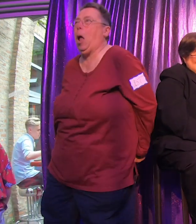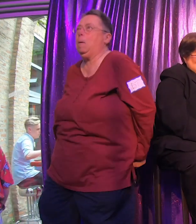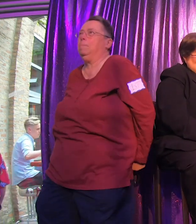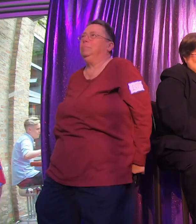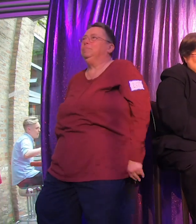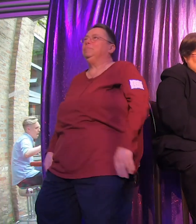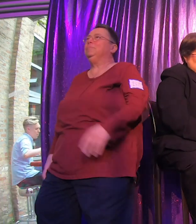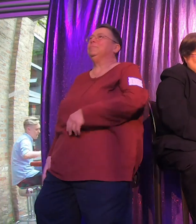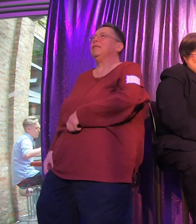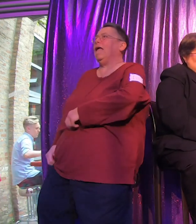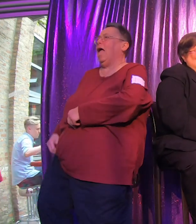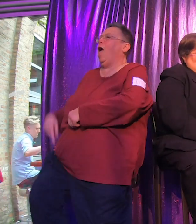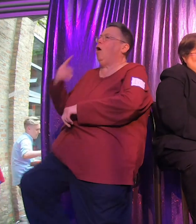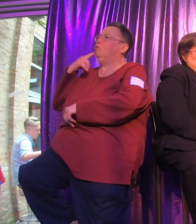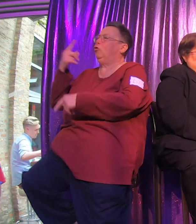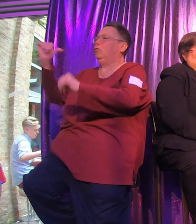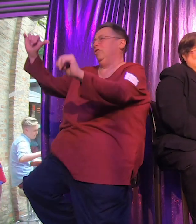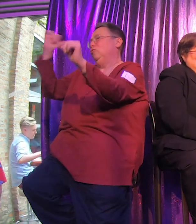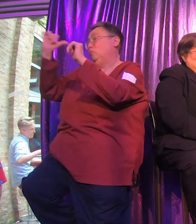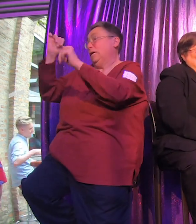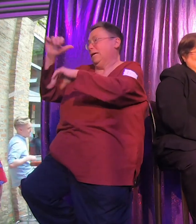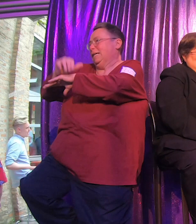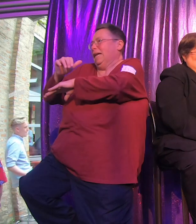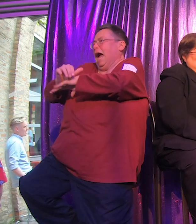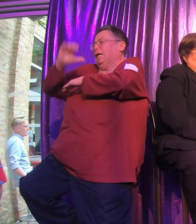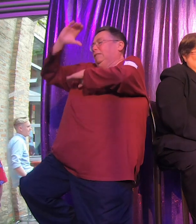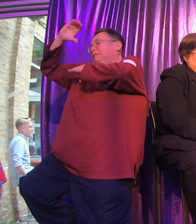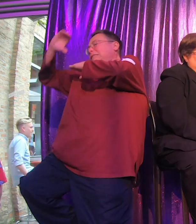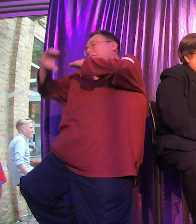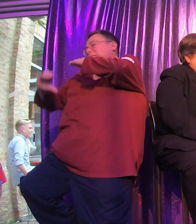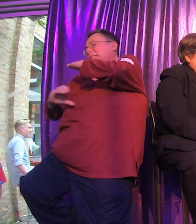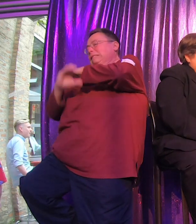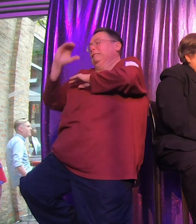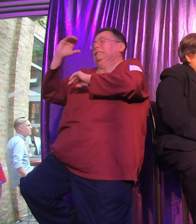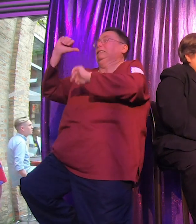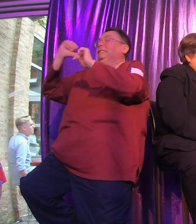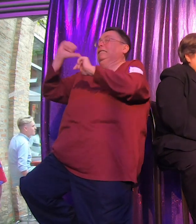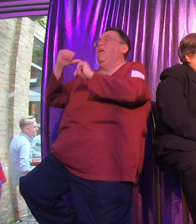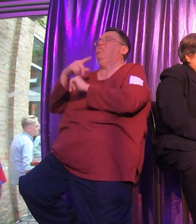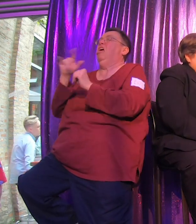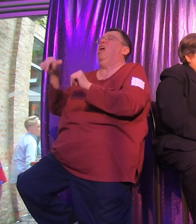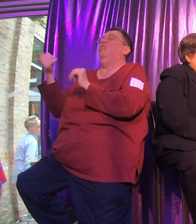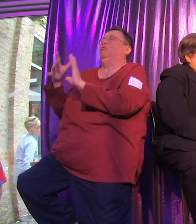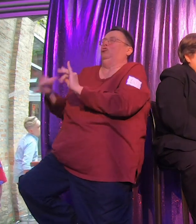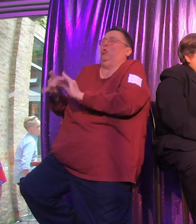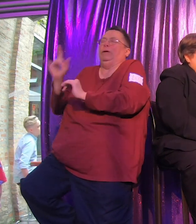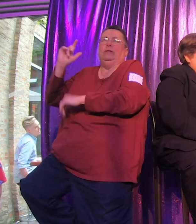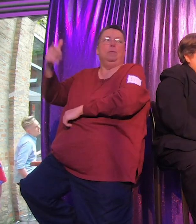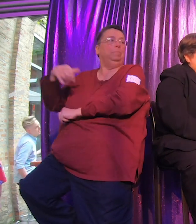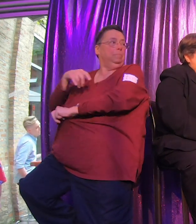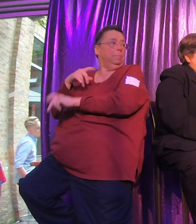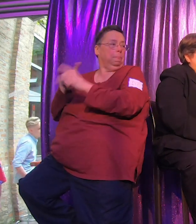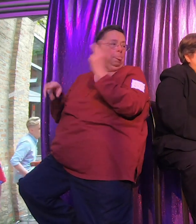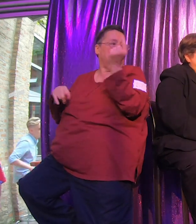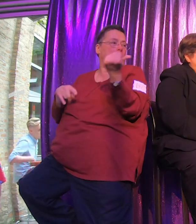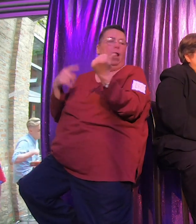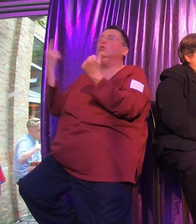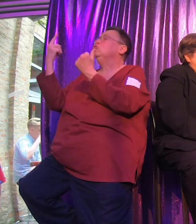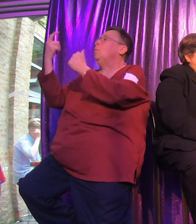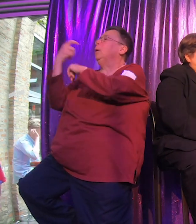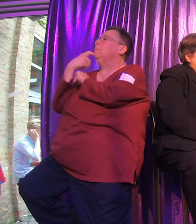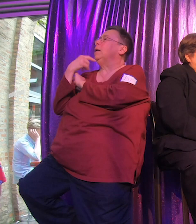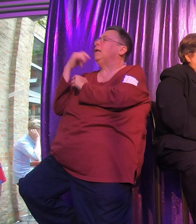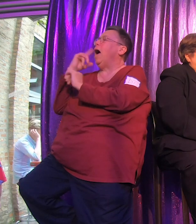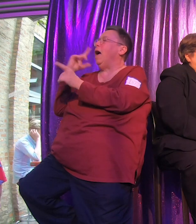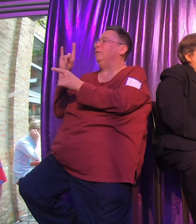These are for those late night drinks in the back of the bar or whatever, so we'll get that. Well, somebody mentioned, I